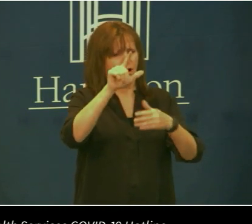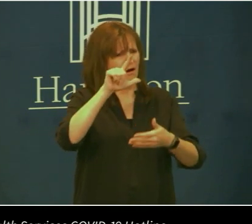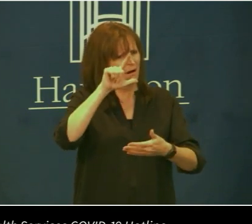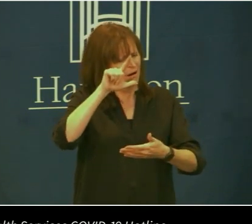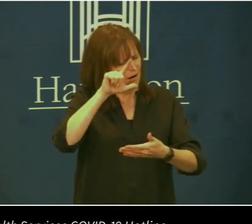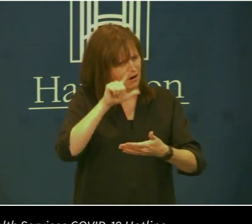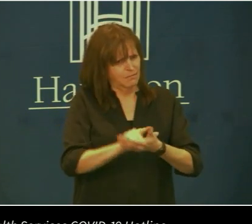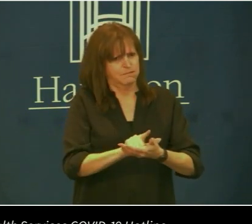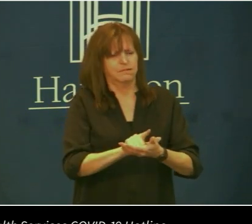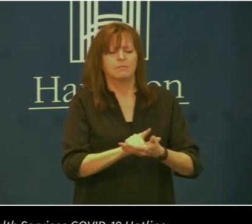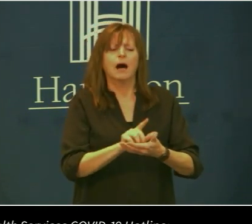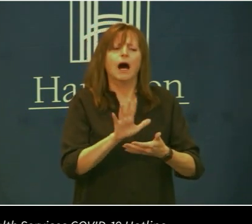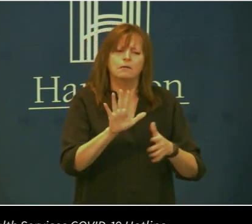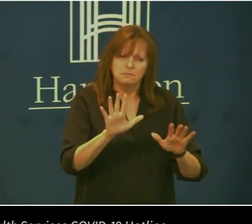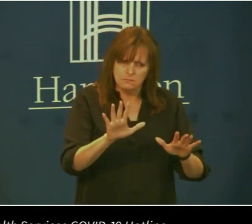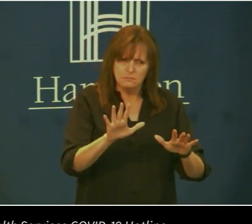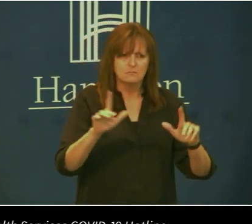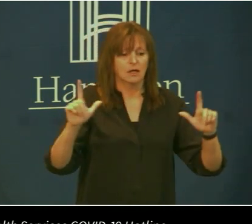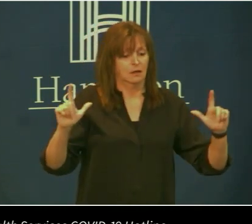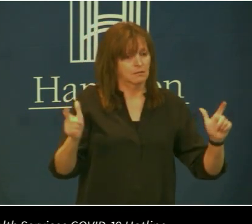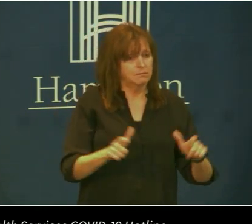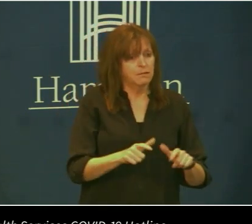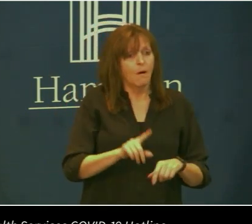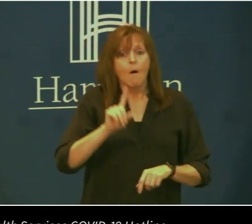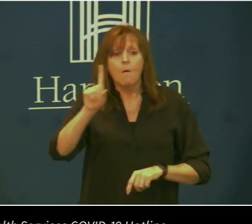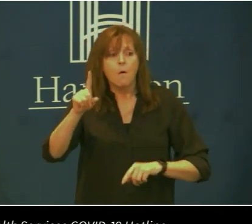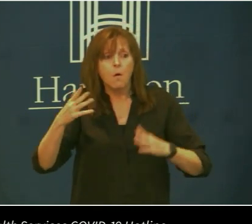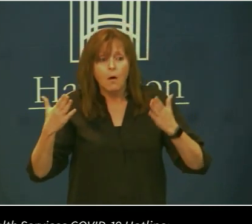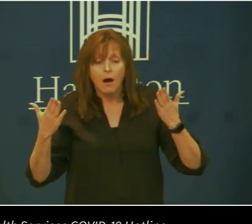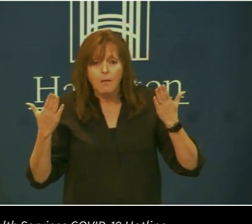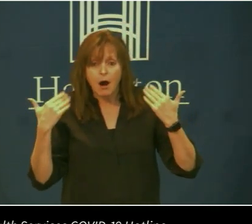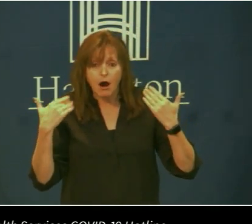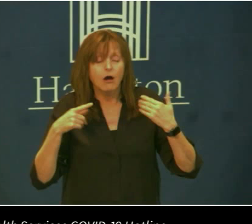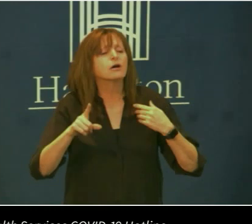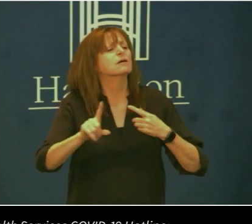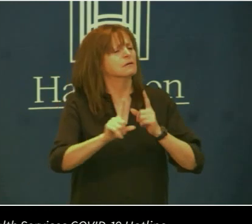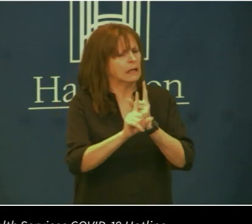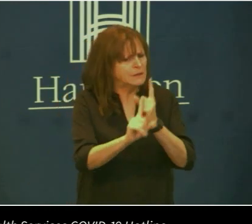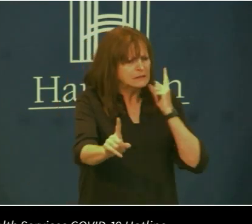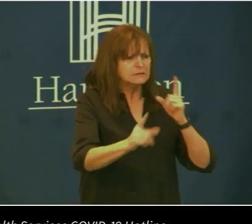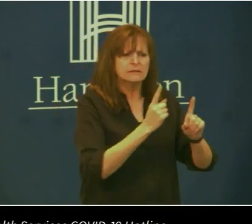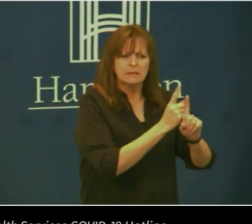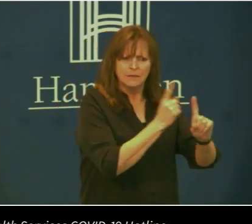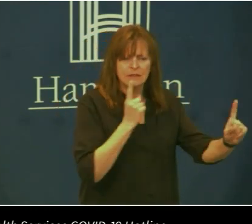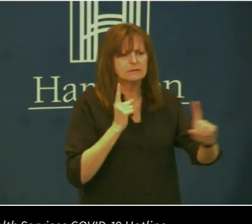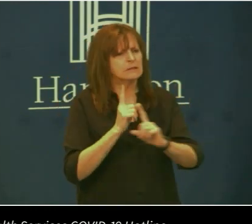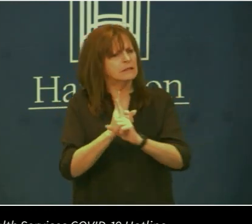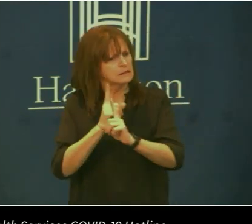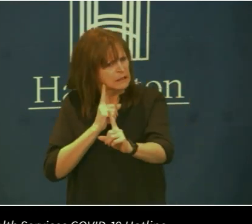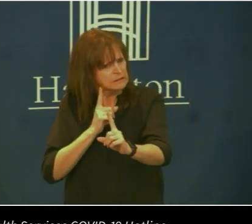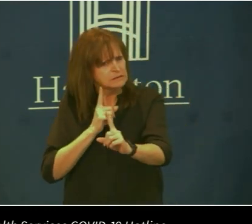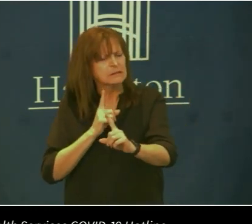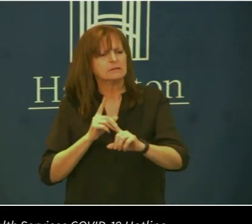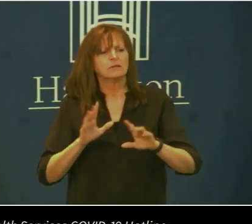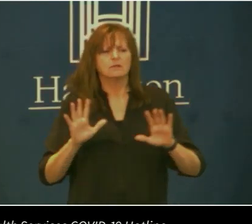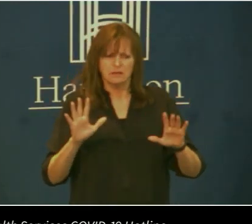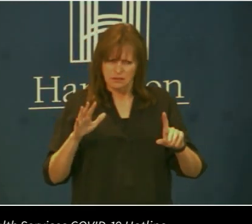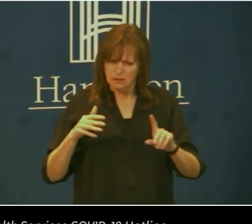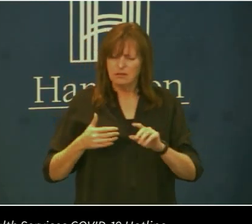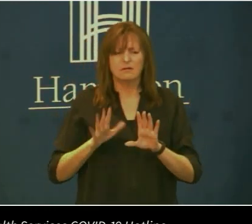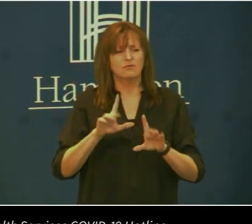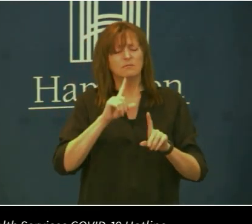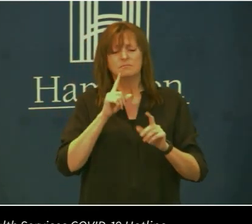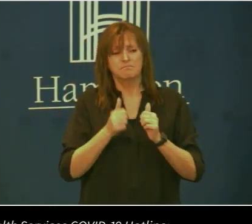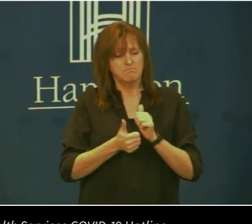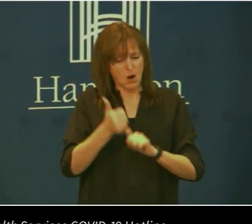is best, and staying home more often than not is even better. So please follow those general rules, and we will continue